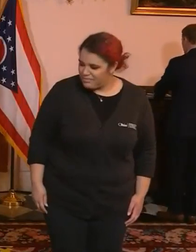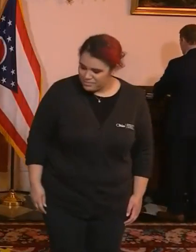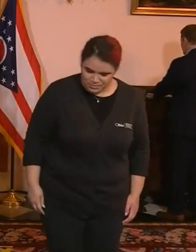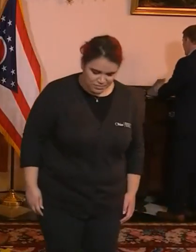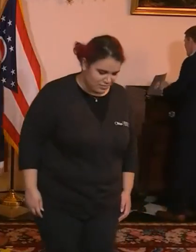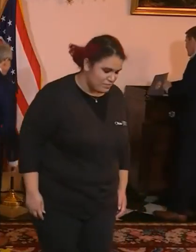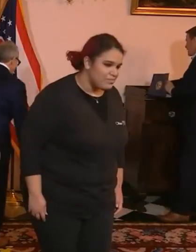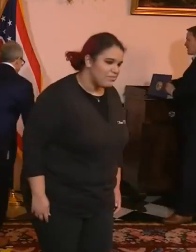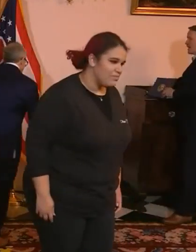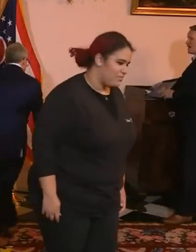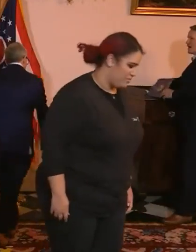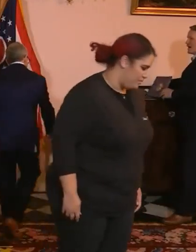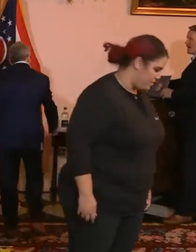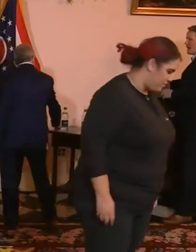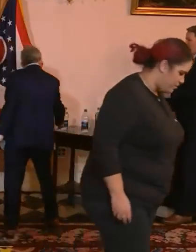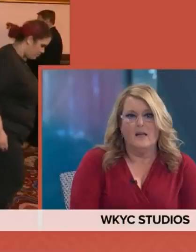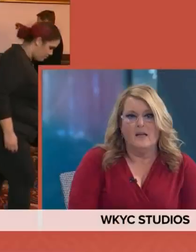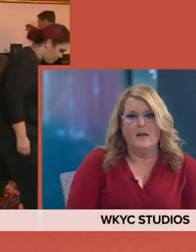Thank you, everyone.